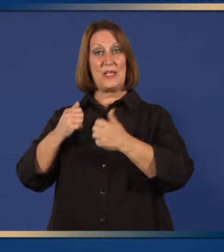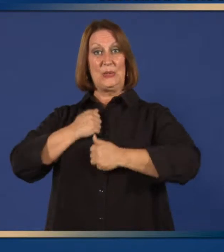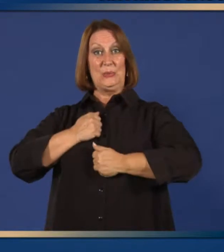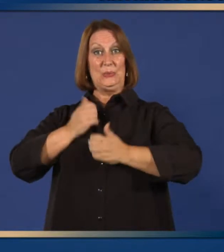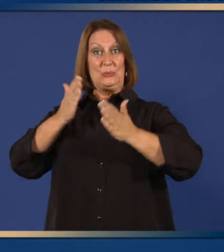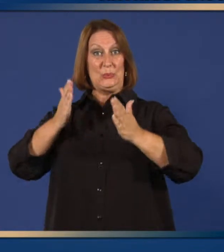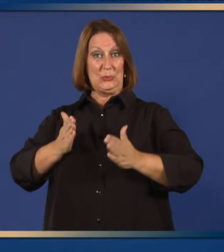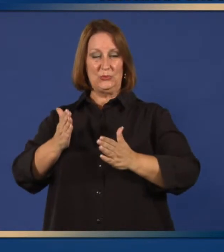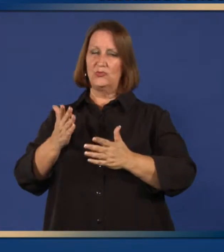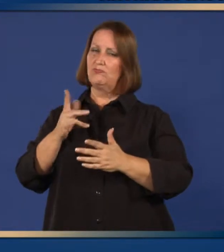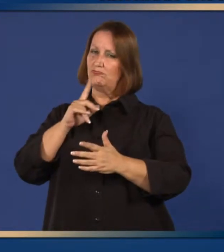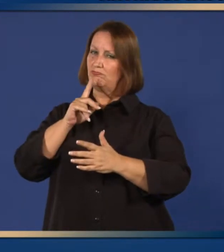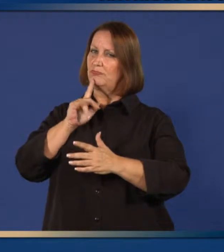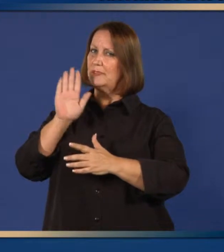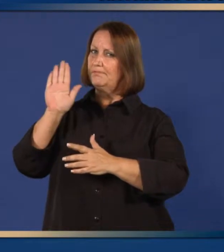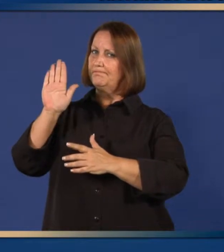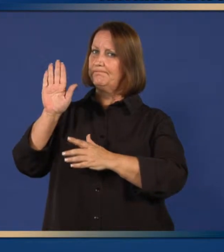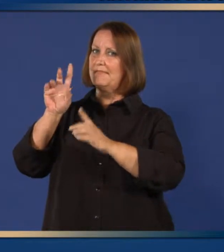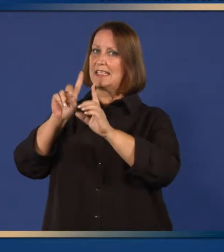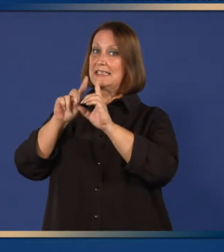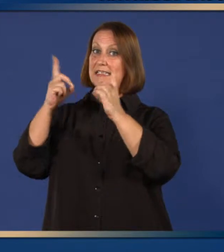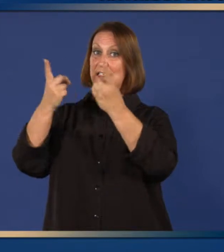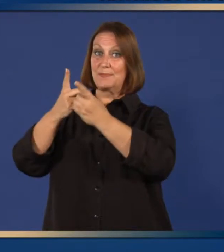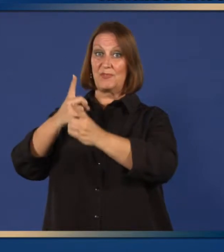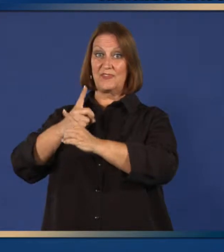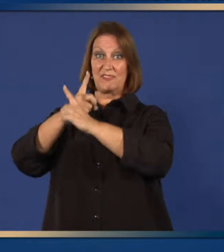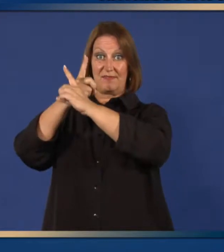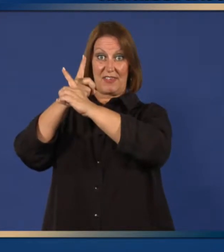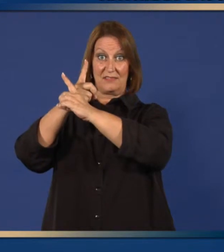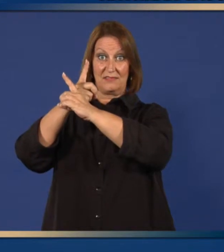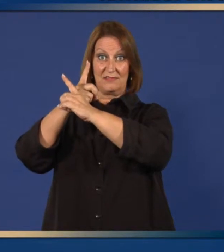some military personnel as determined by the